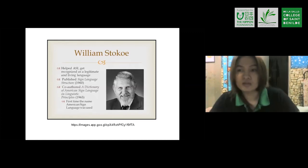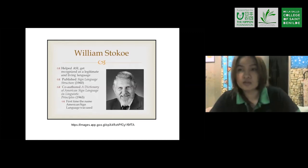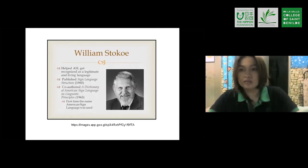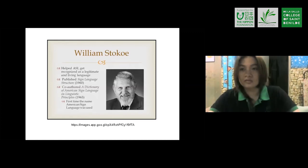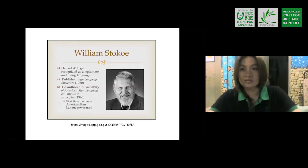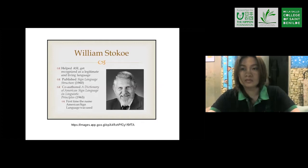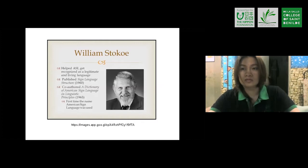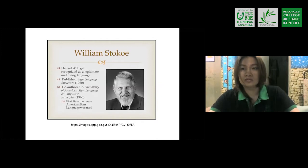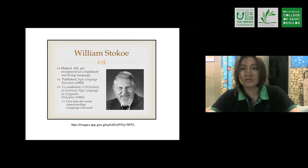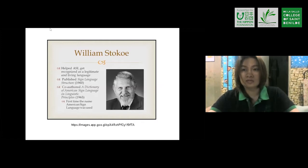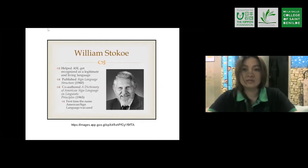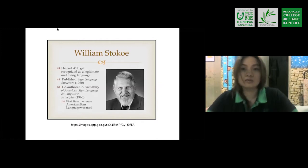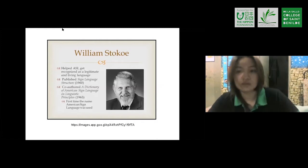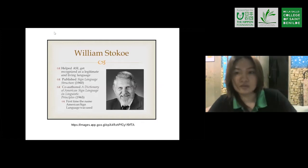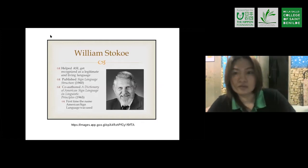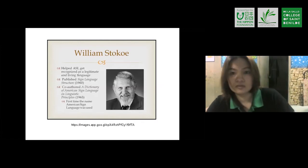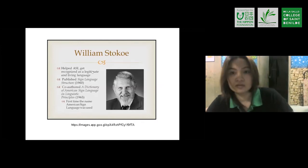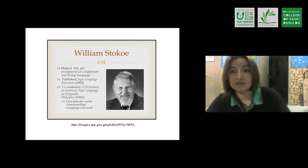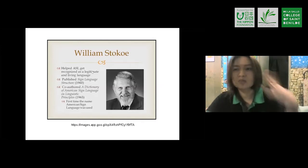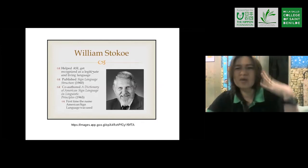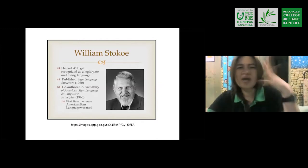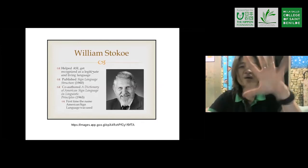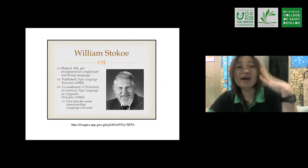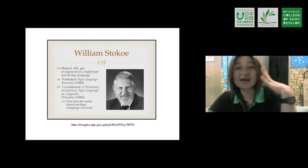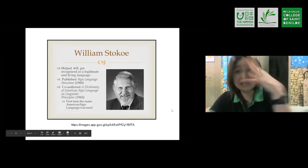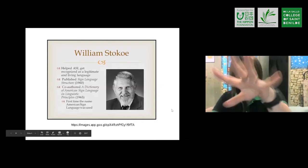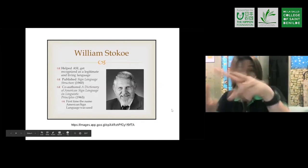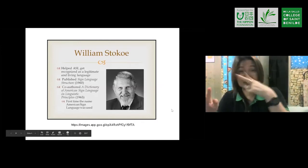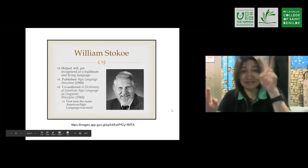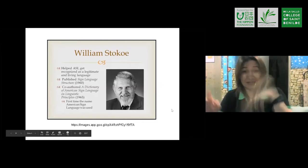Just adjusting the frame here, one moment.